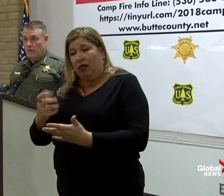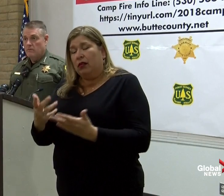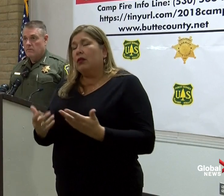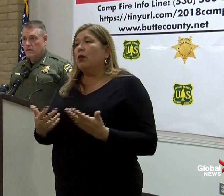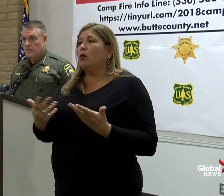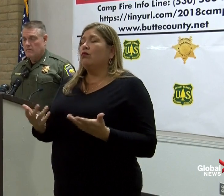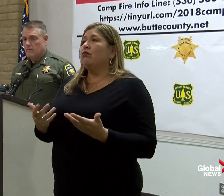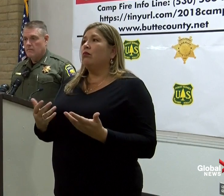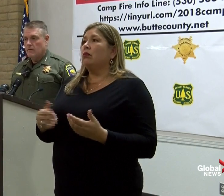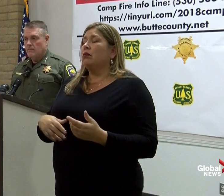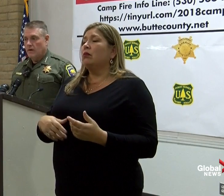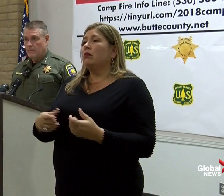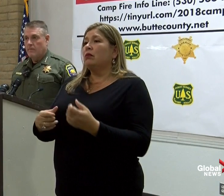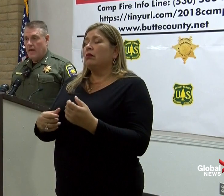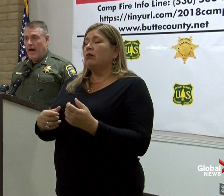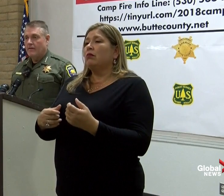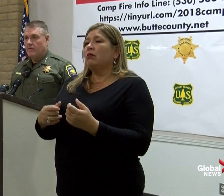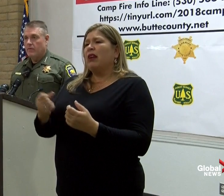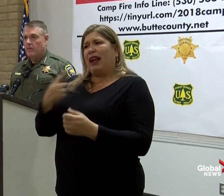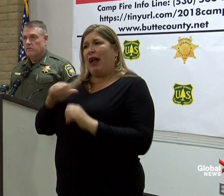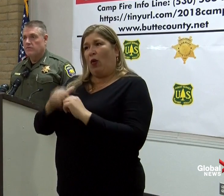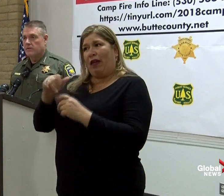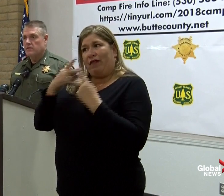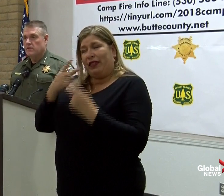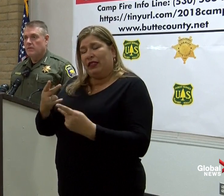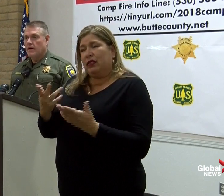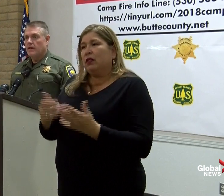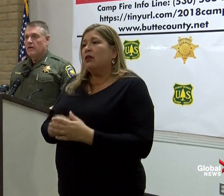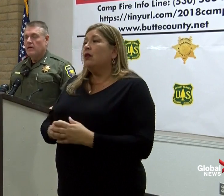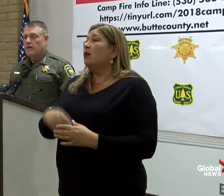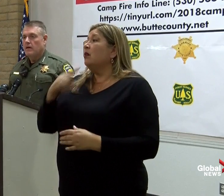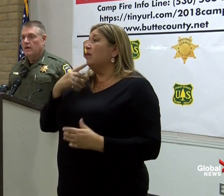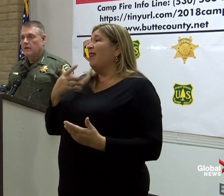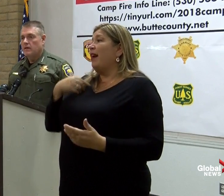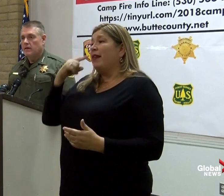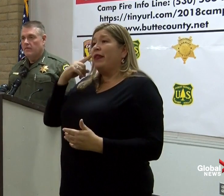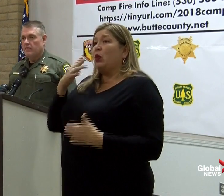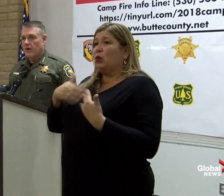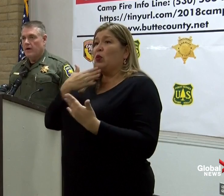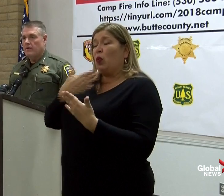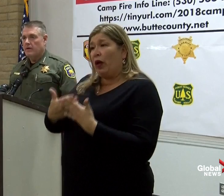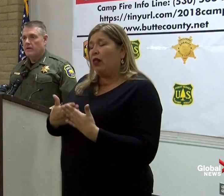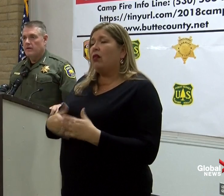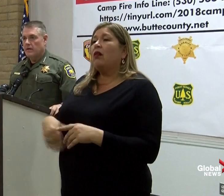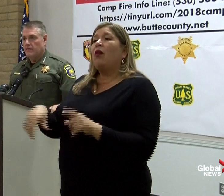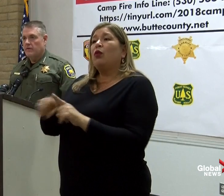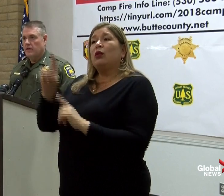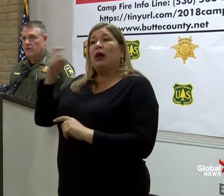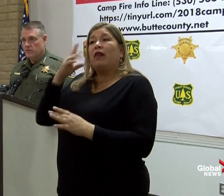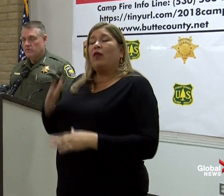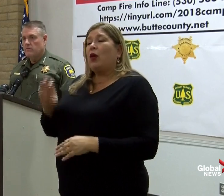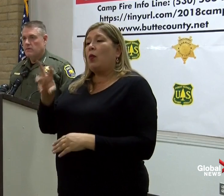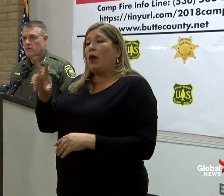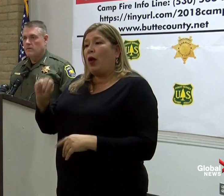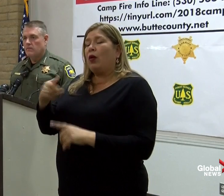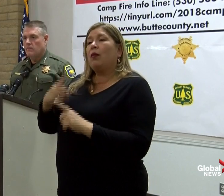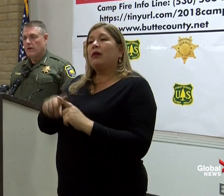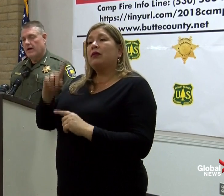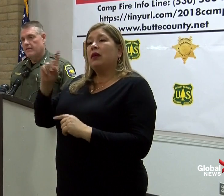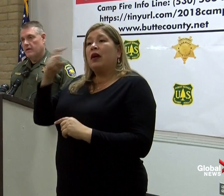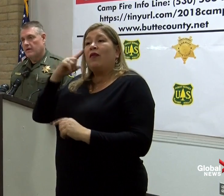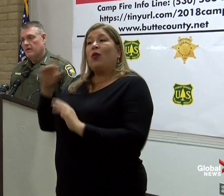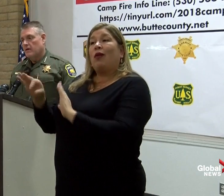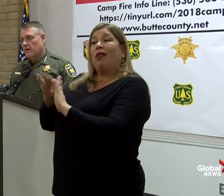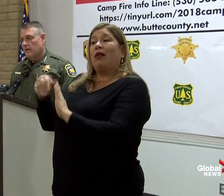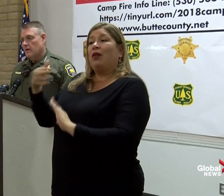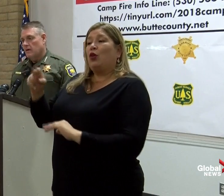went well. I'd add that we were also visited by Governor Brown and Governor-elect Newsom. What